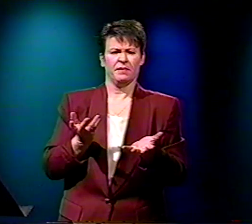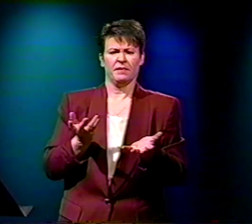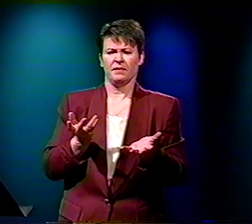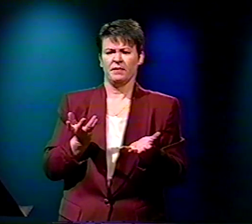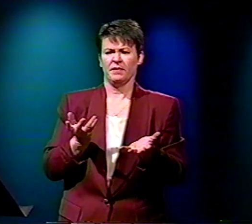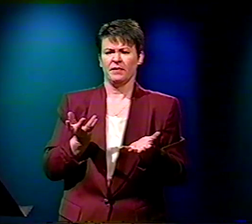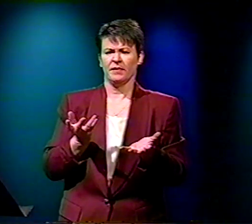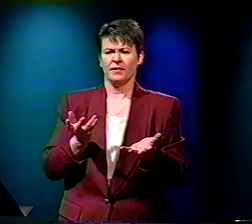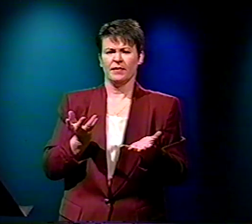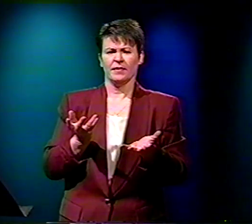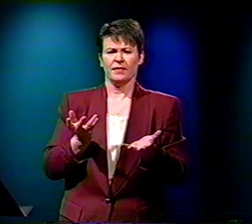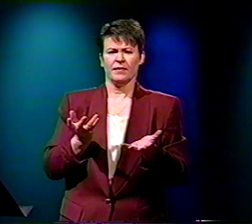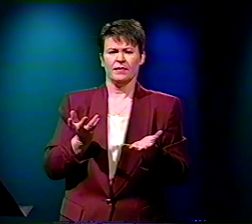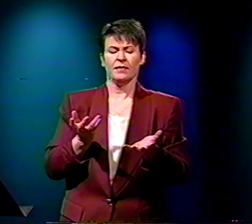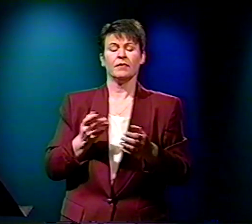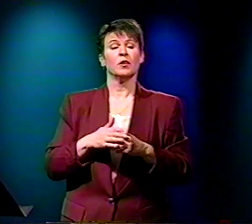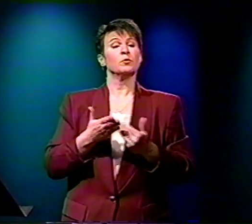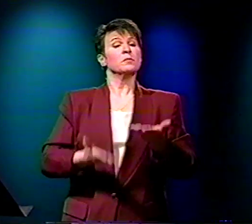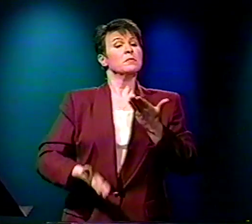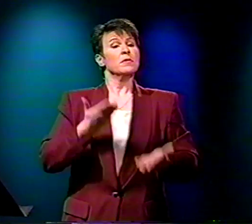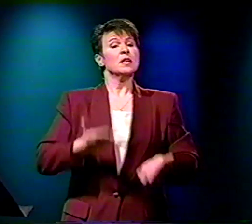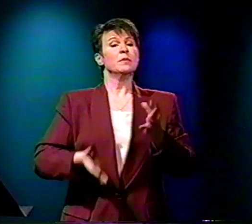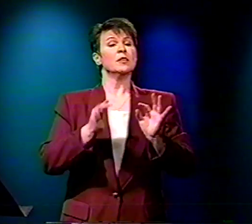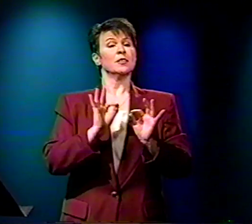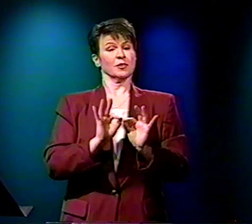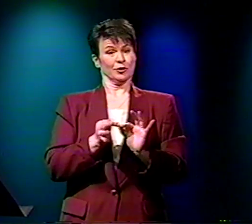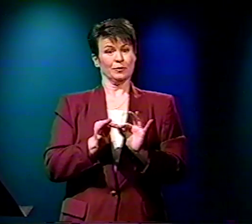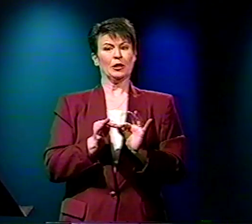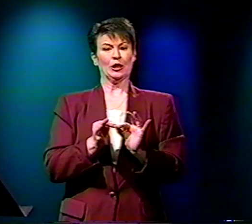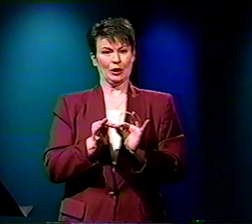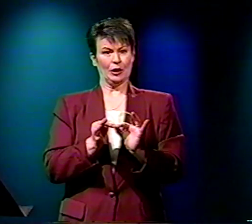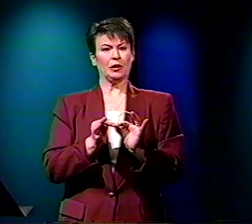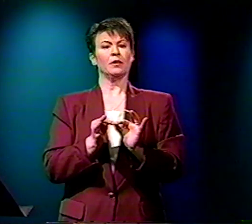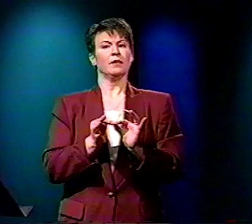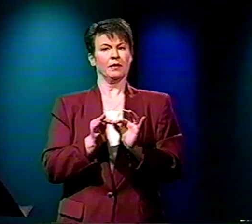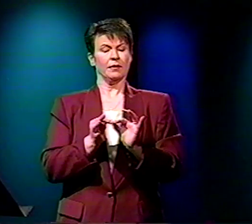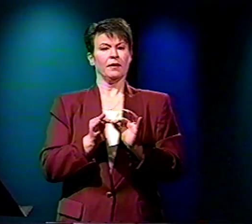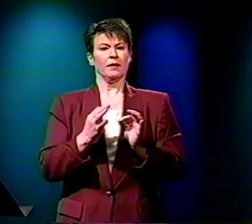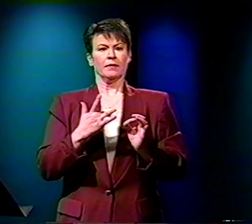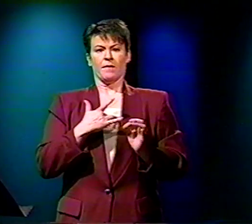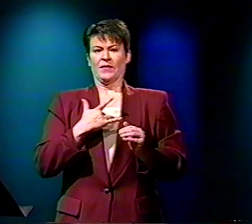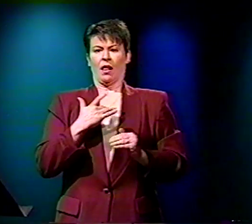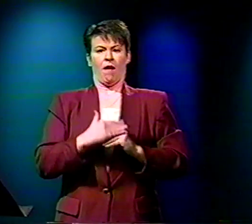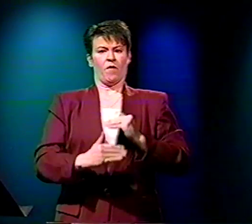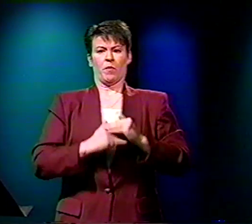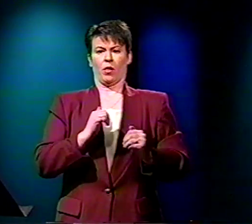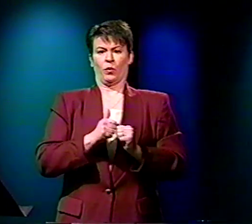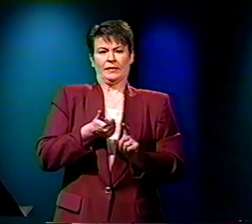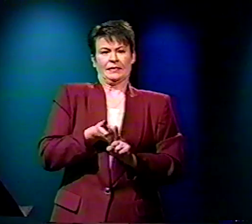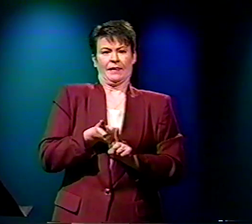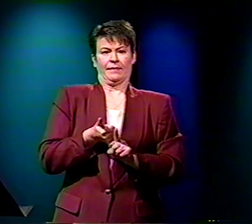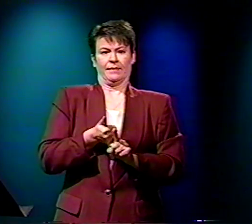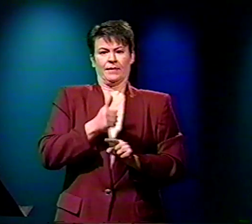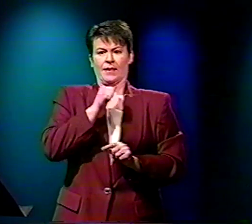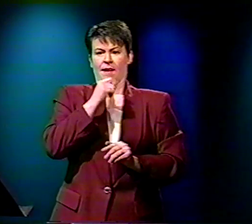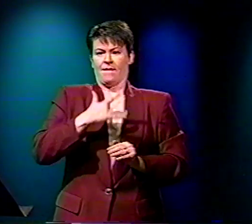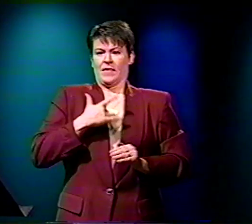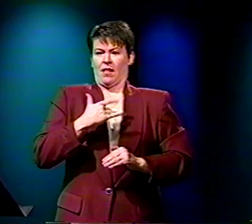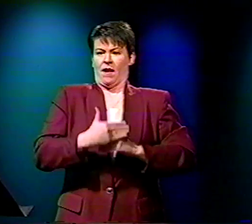the hearing people than it does to the deaf people. Maybe what we have is a situation where the interpreter is not comfortable